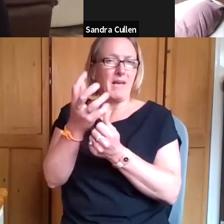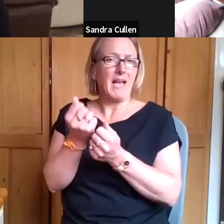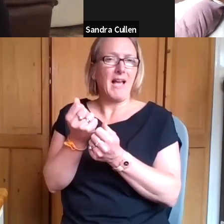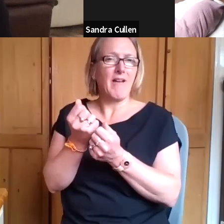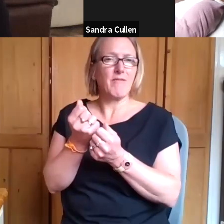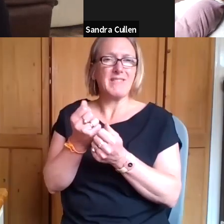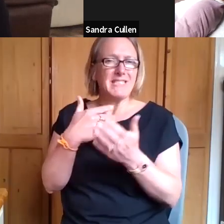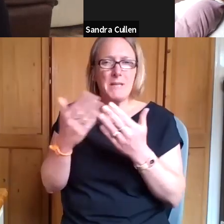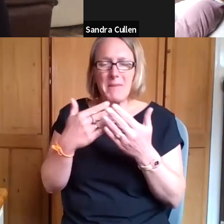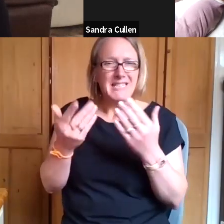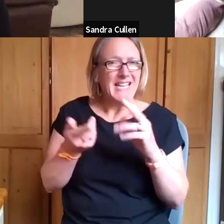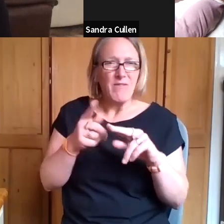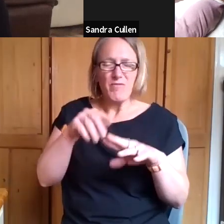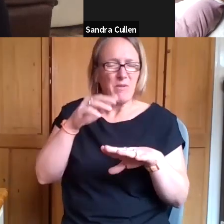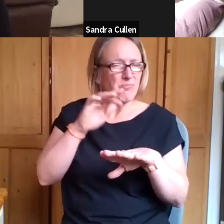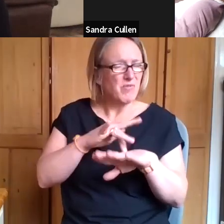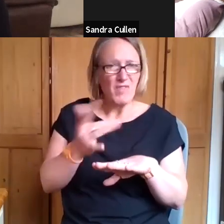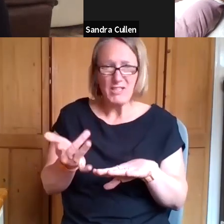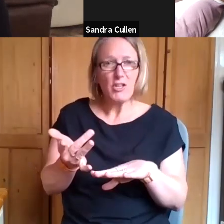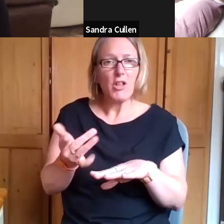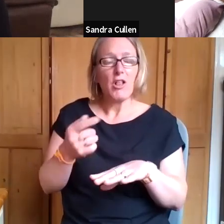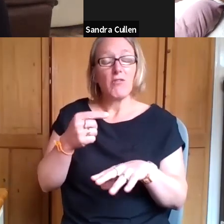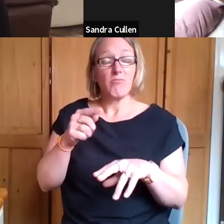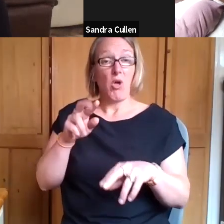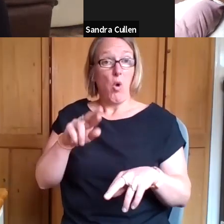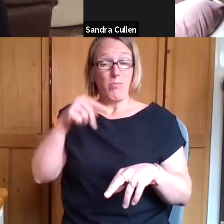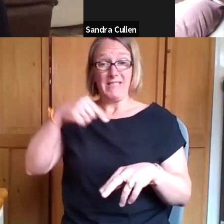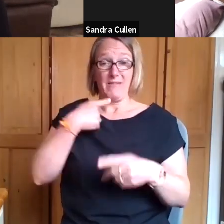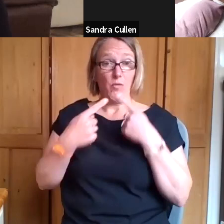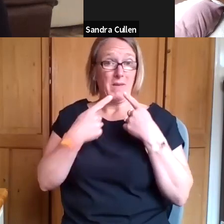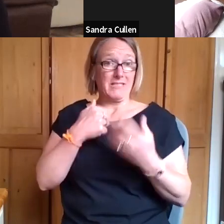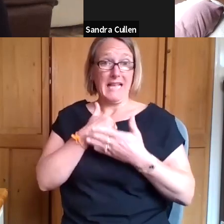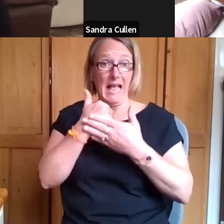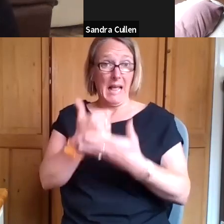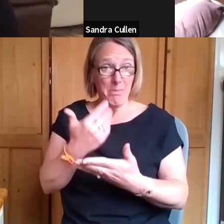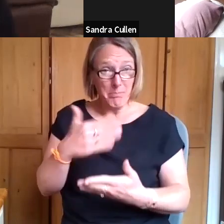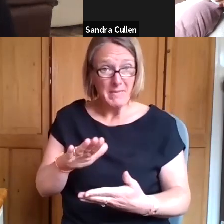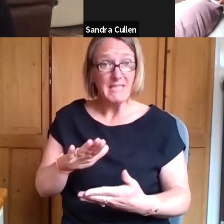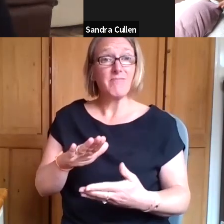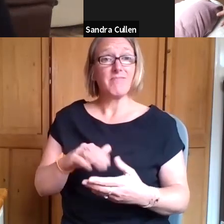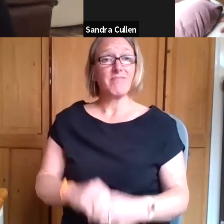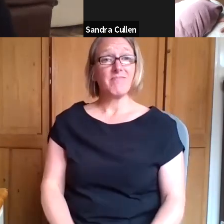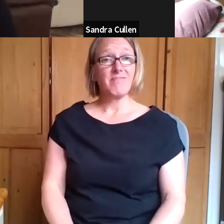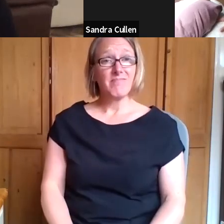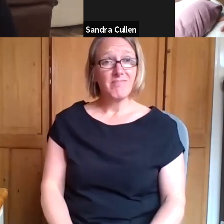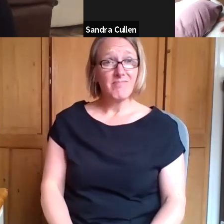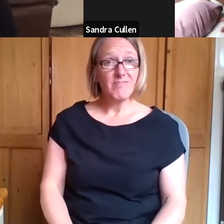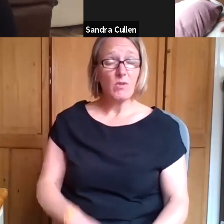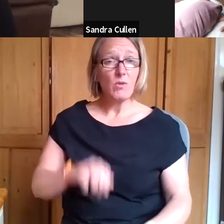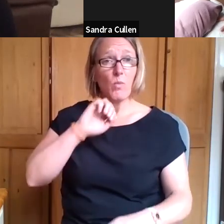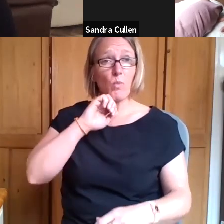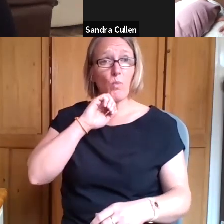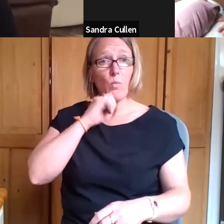professionally done. I hope this has helped a little bit. I will publish a blog post with all the